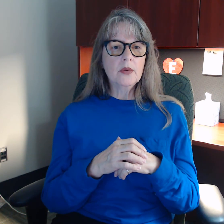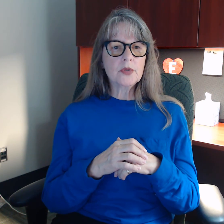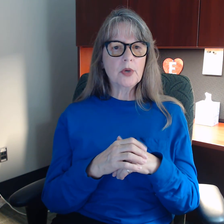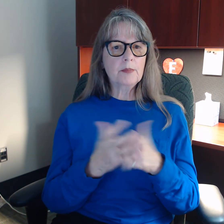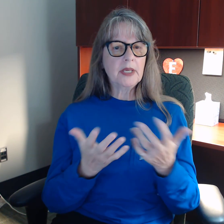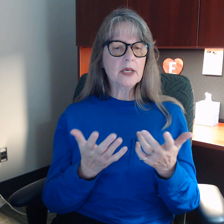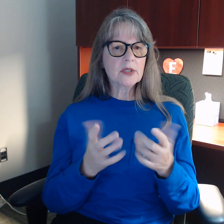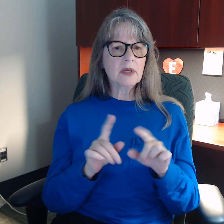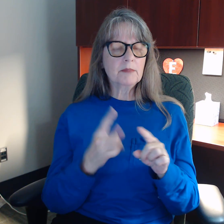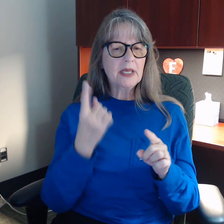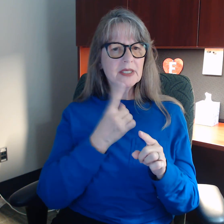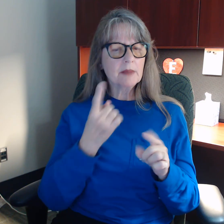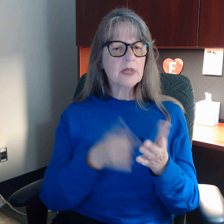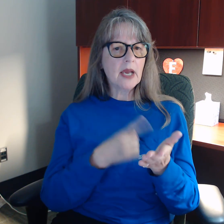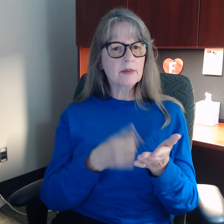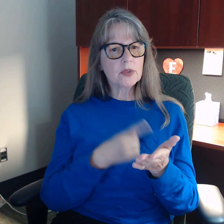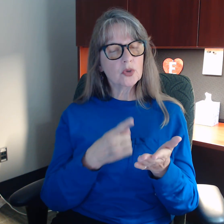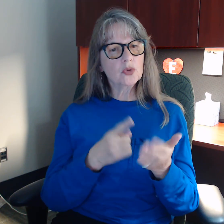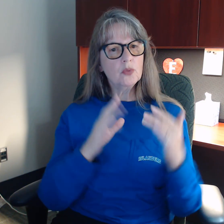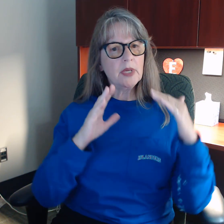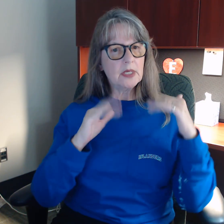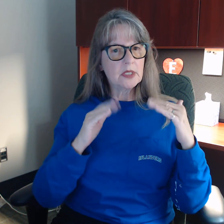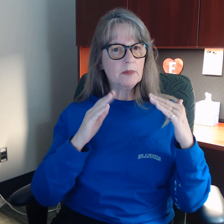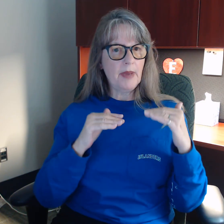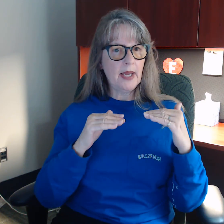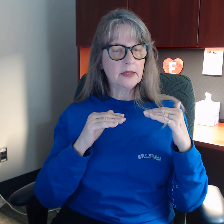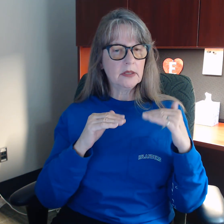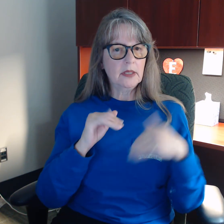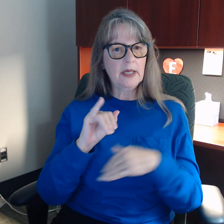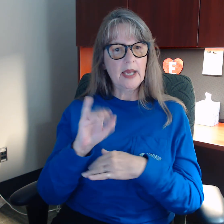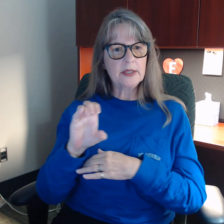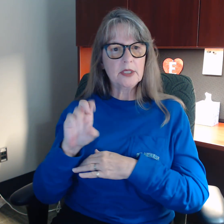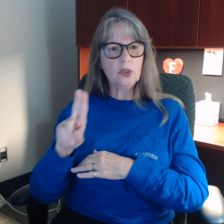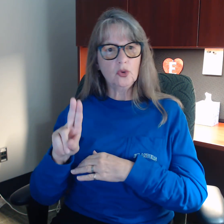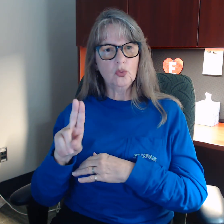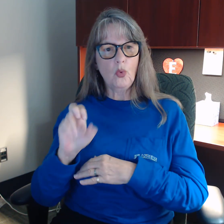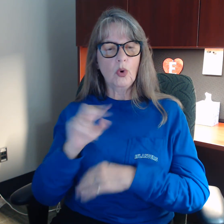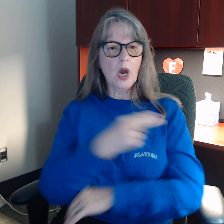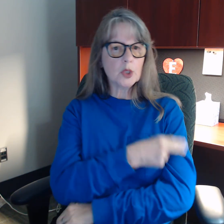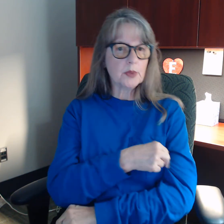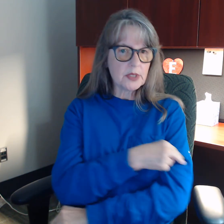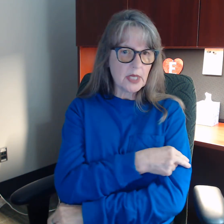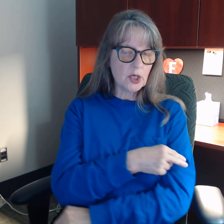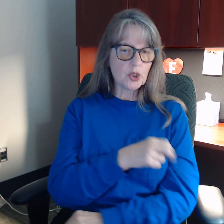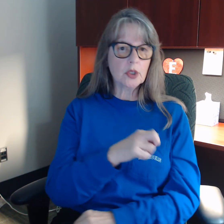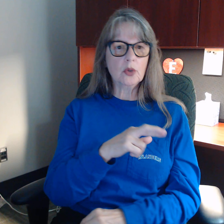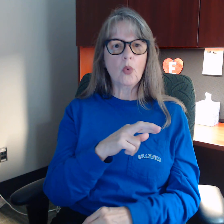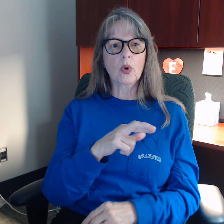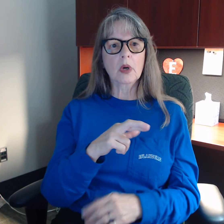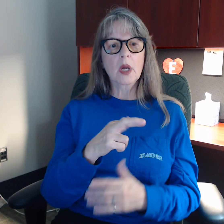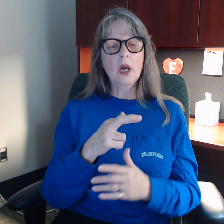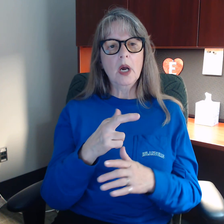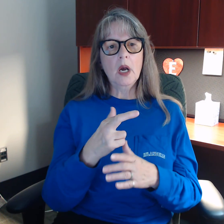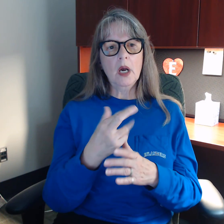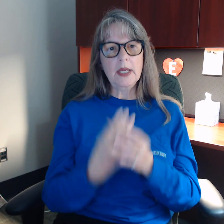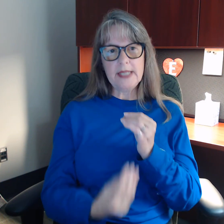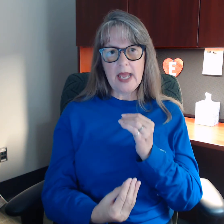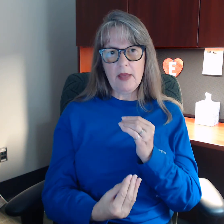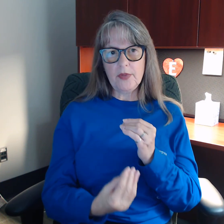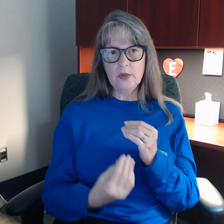So because sometimes you do expect an ICU or hospitalization or a death. You